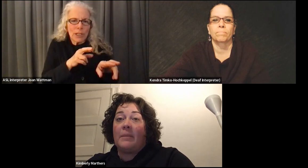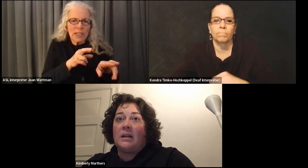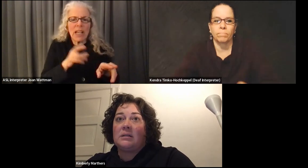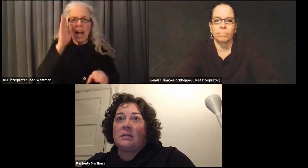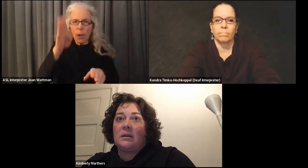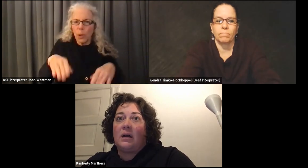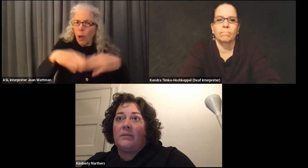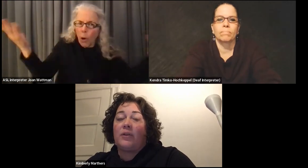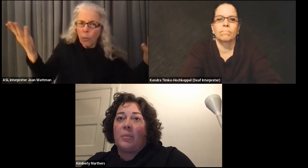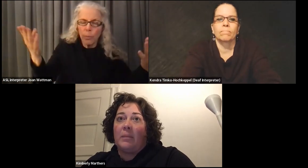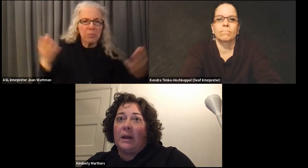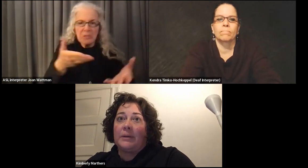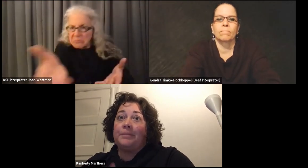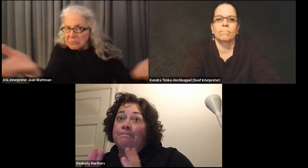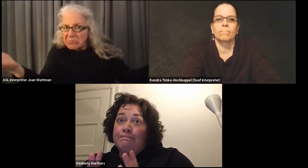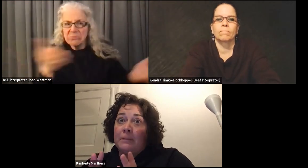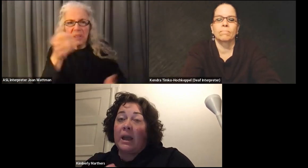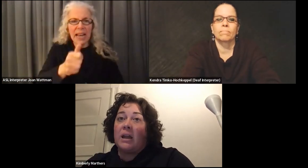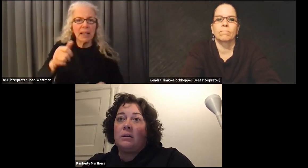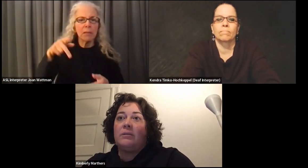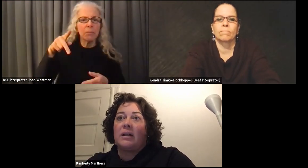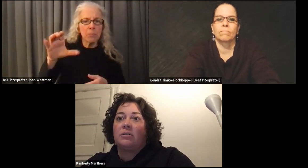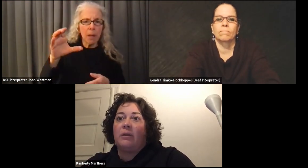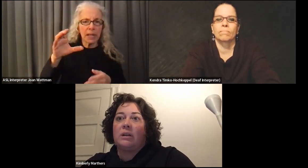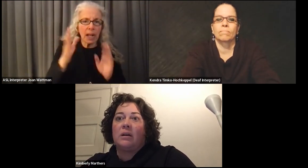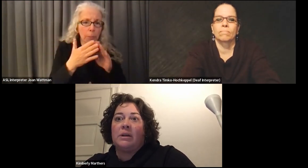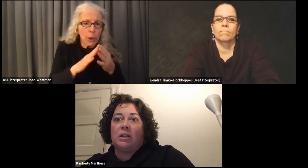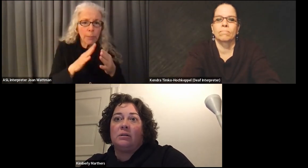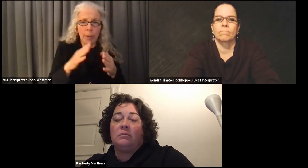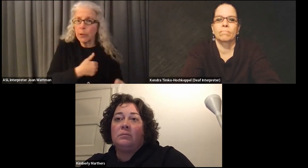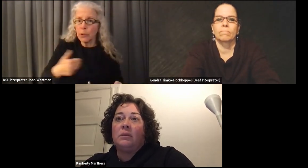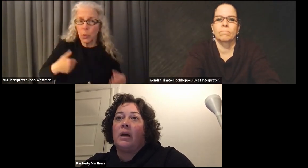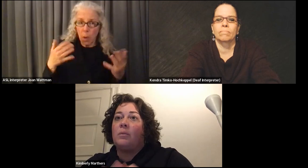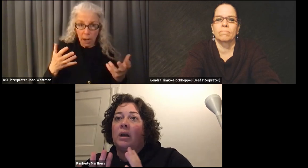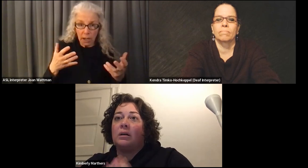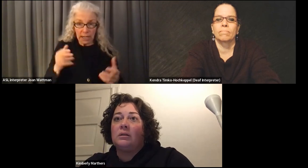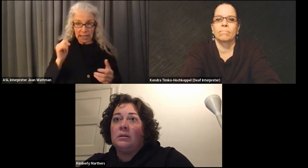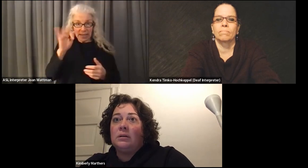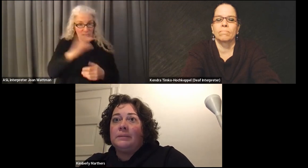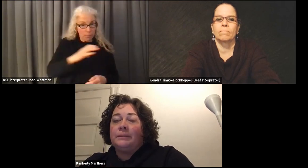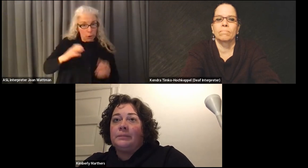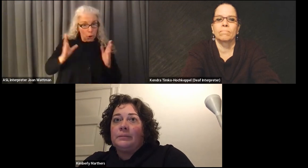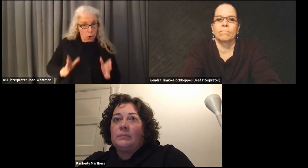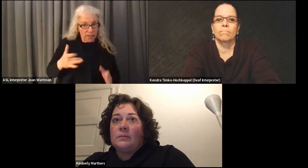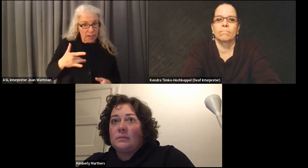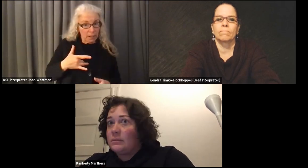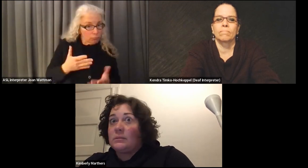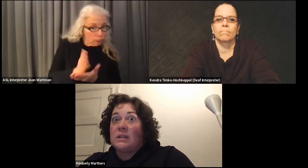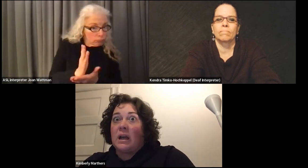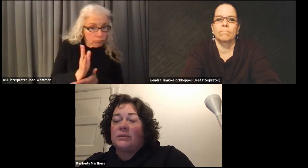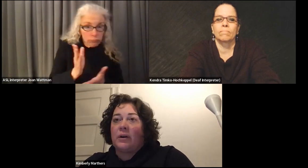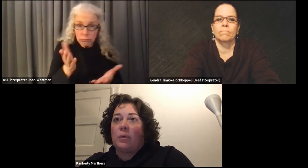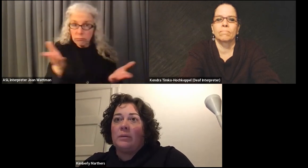brief comments for the public. Again, if that's all right with the commission, I don't want to